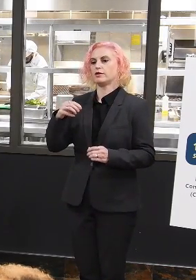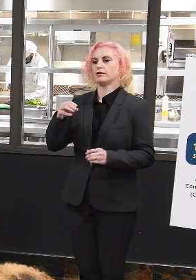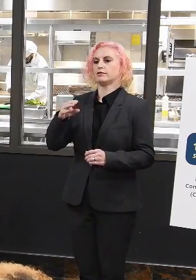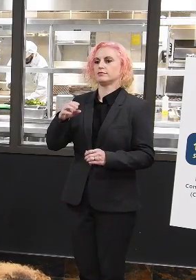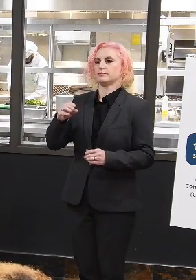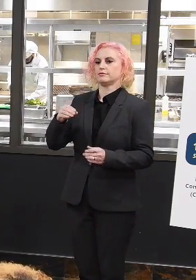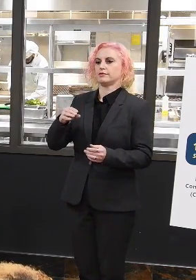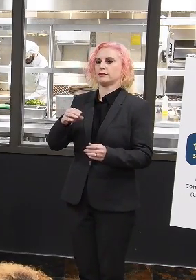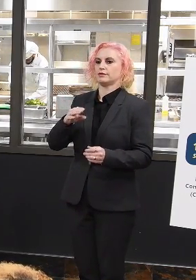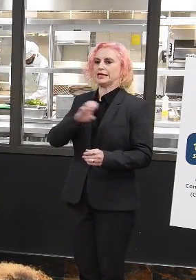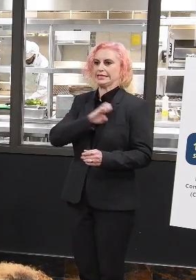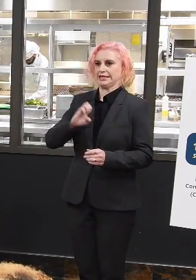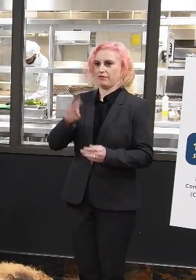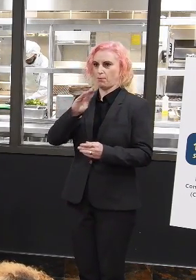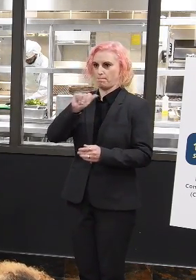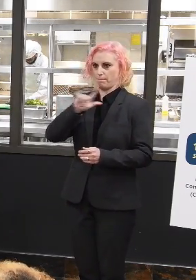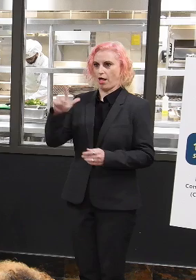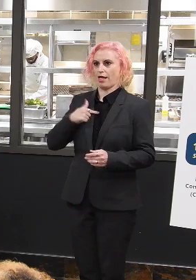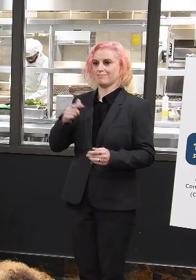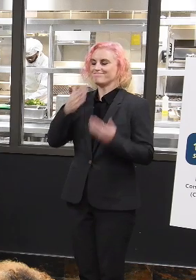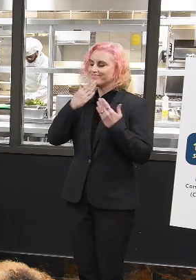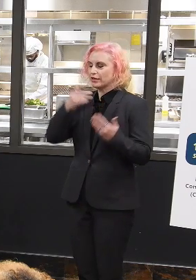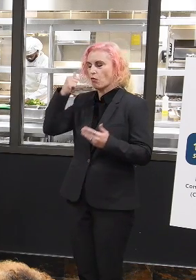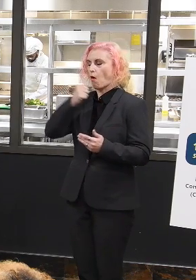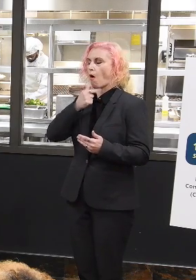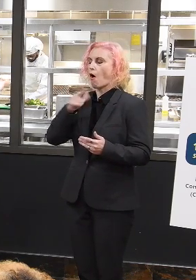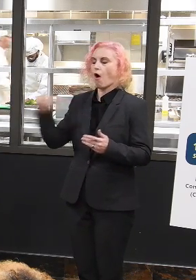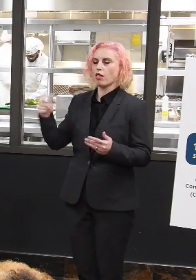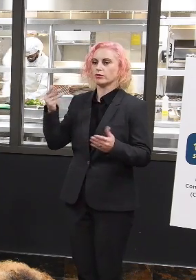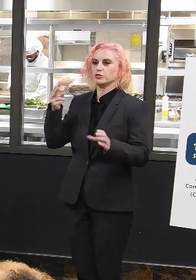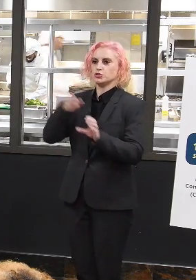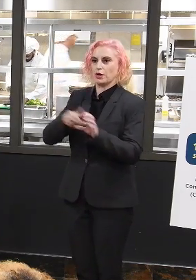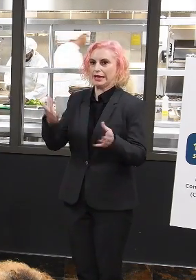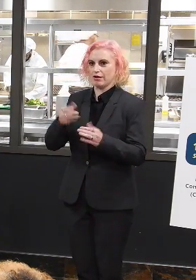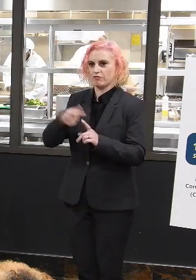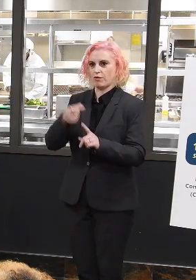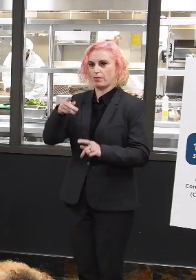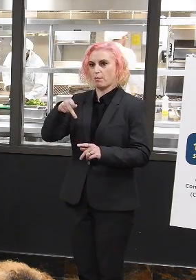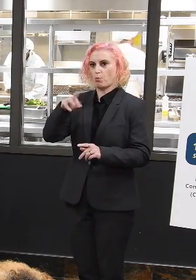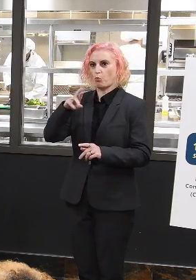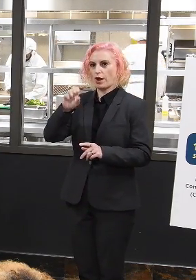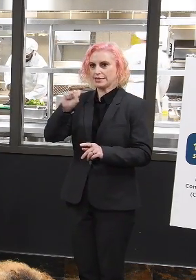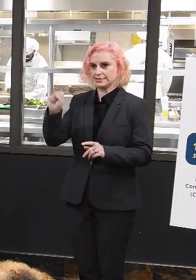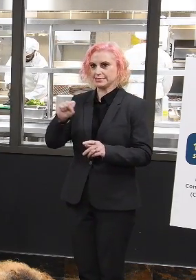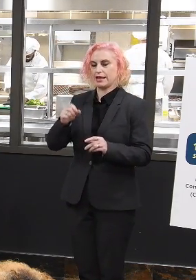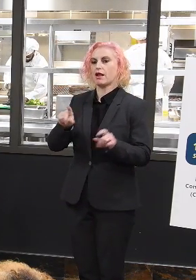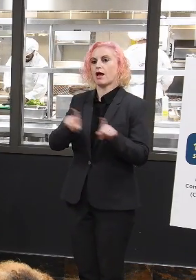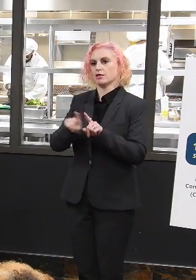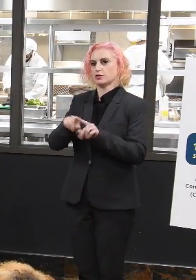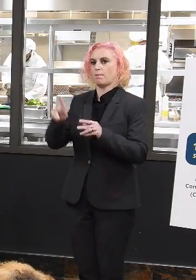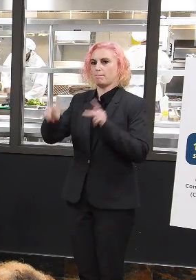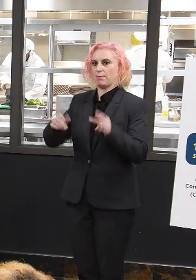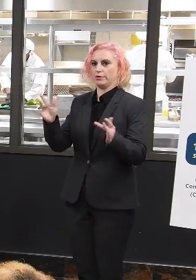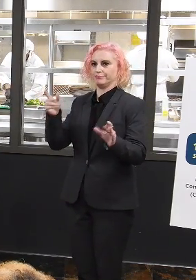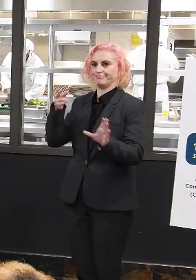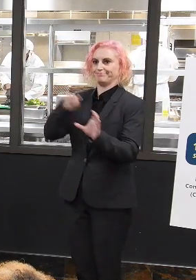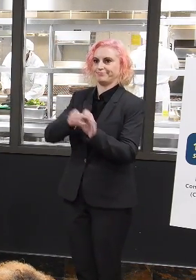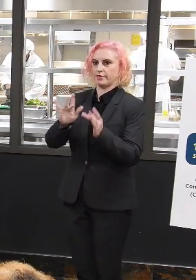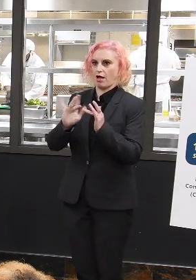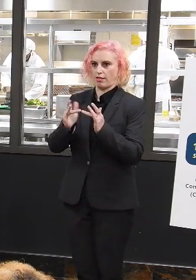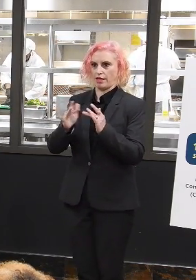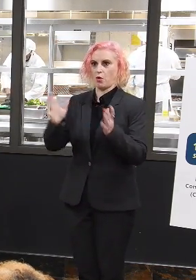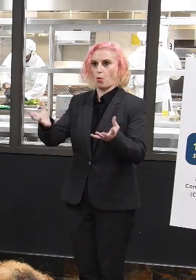Ball. Thank you to all who are joining here today from our press, as well as those who are joining online. I want to